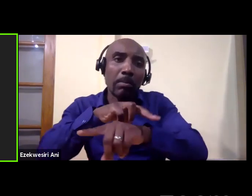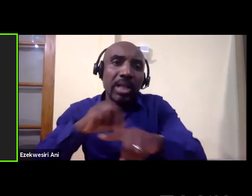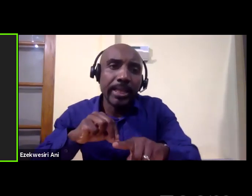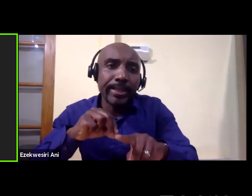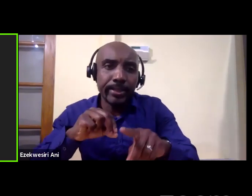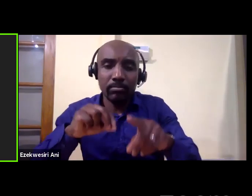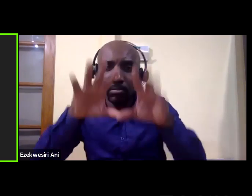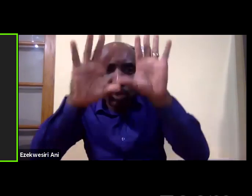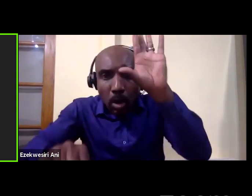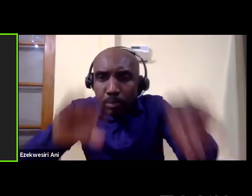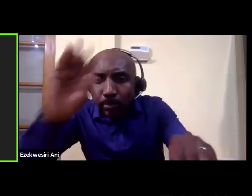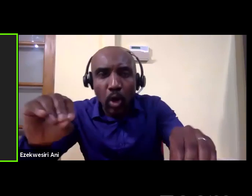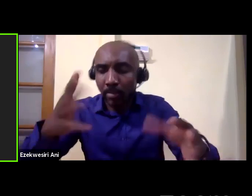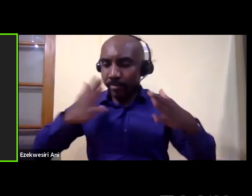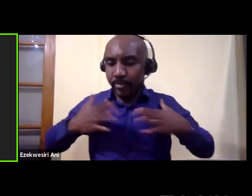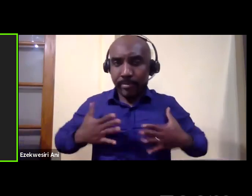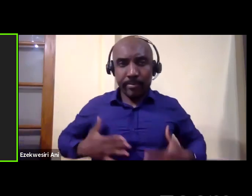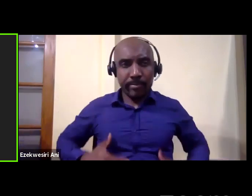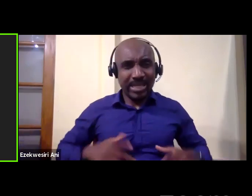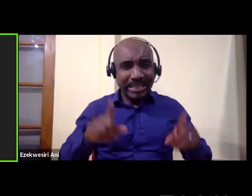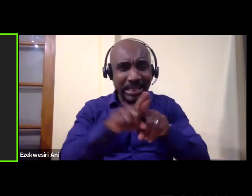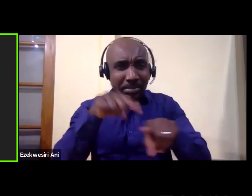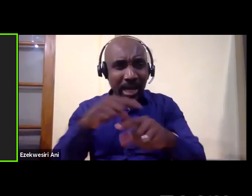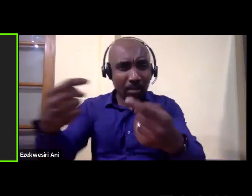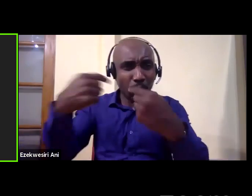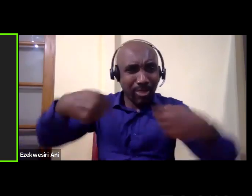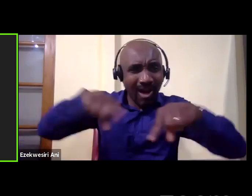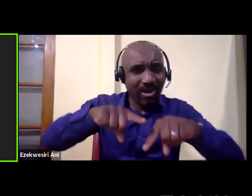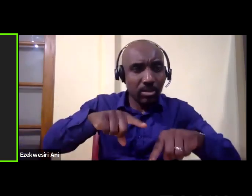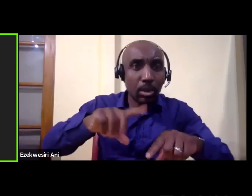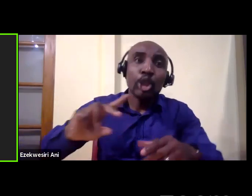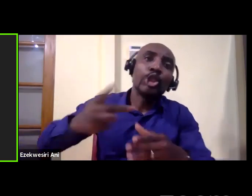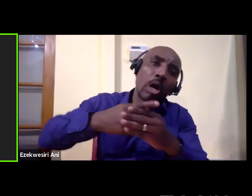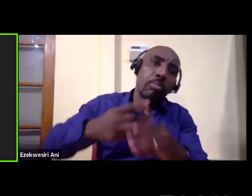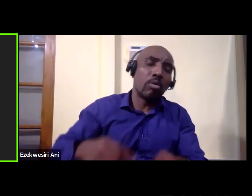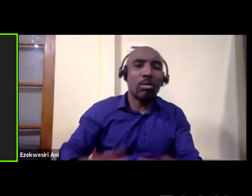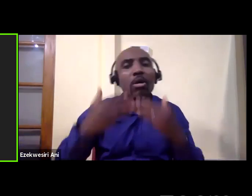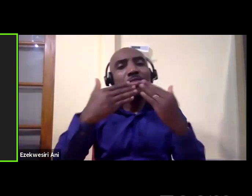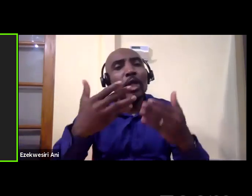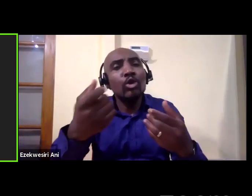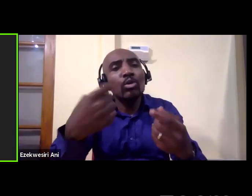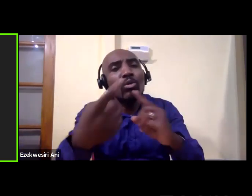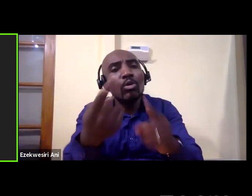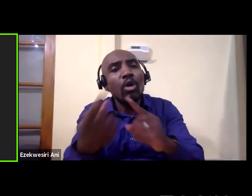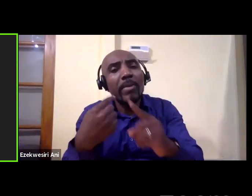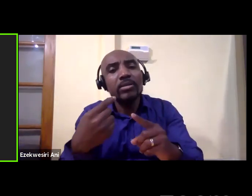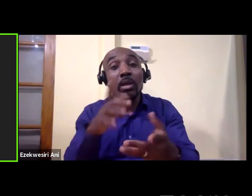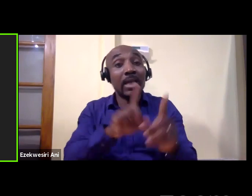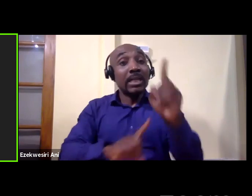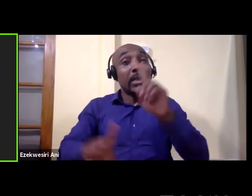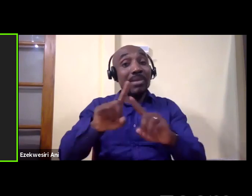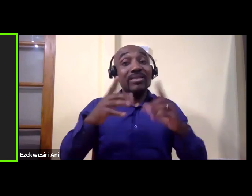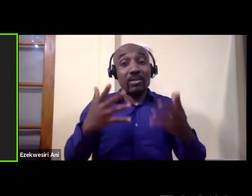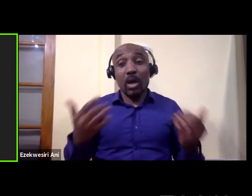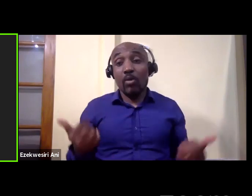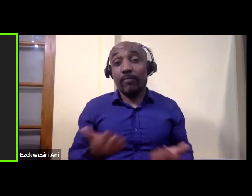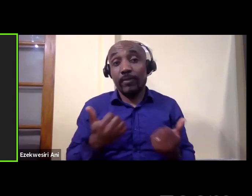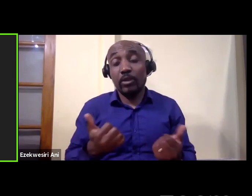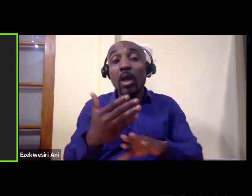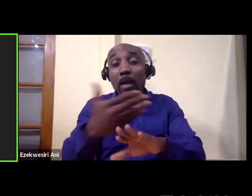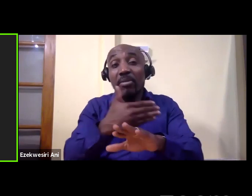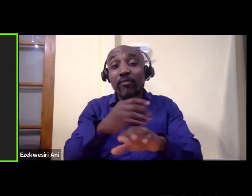crisis. So thank you very much for all of those comments. So that brings this meeting to an end. But before